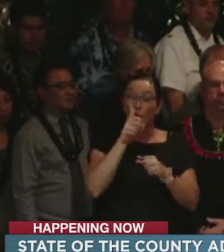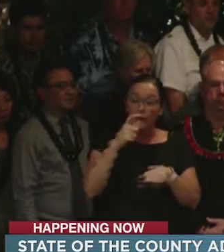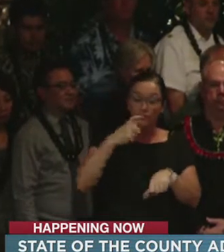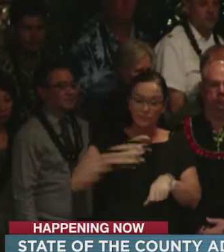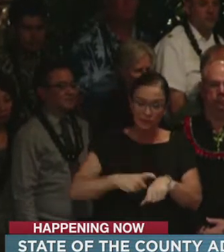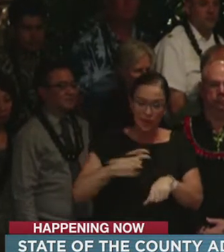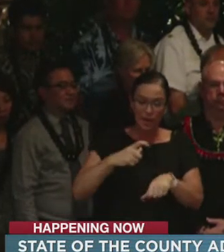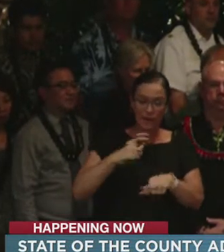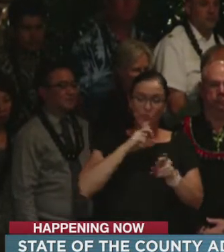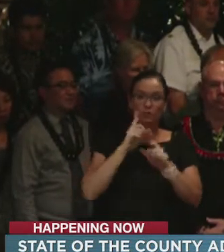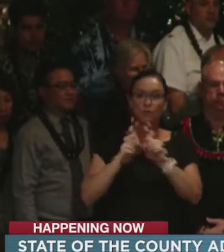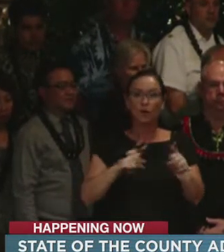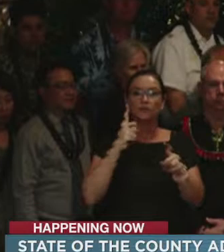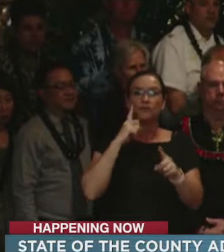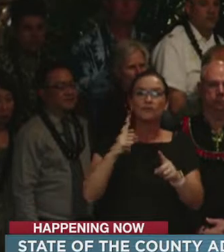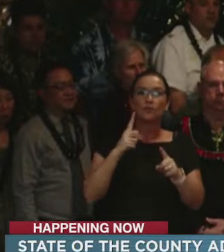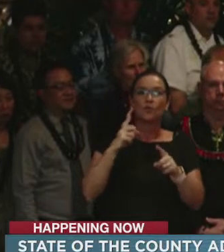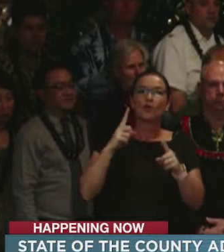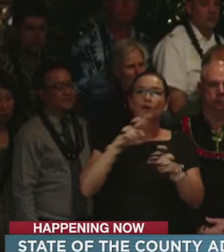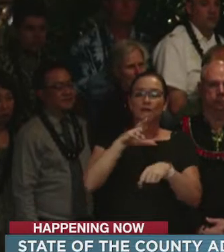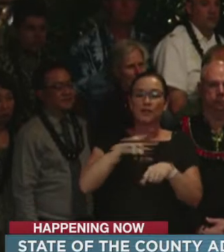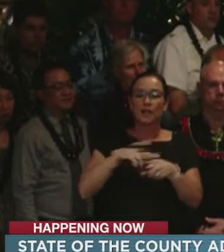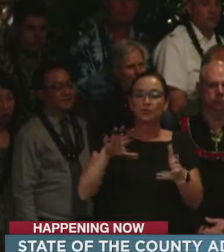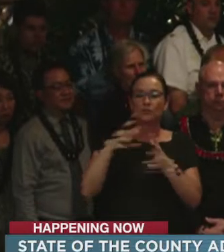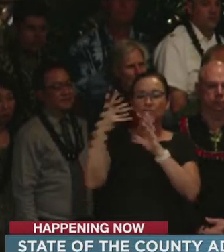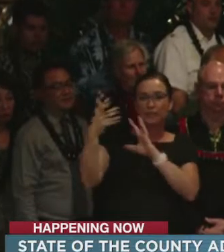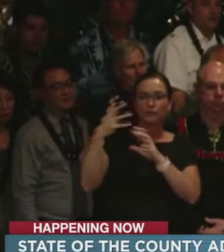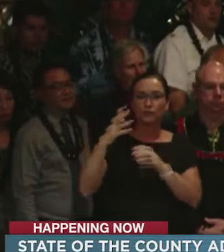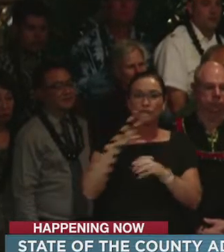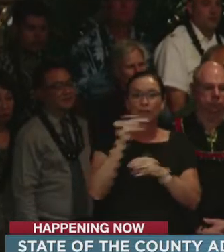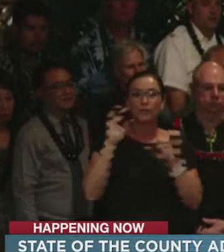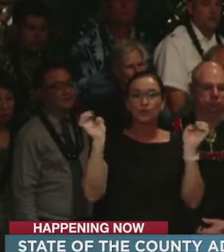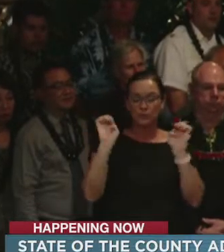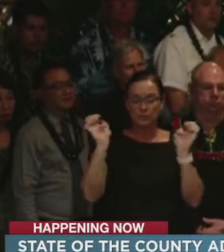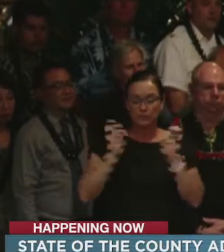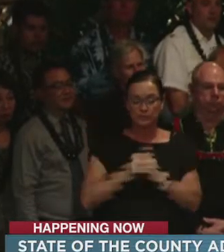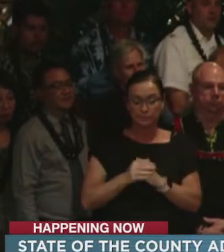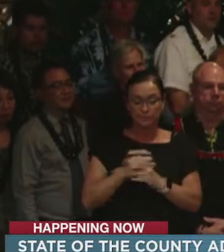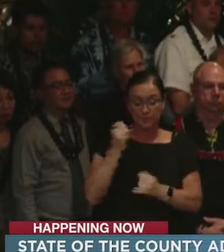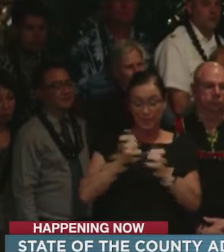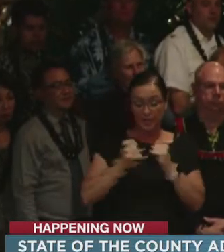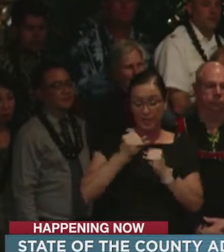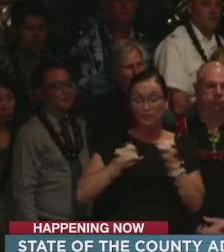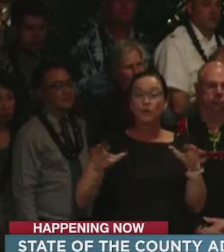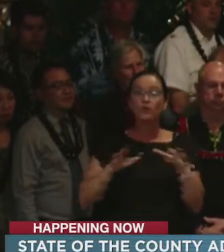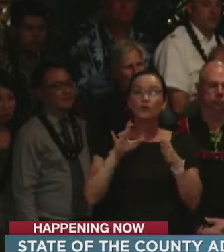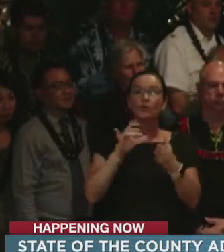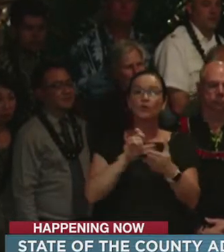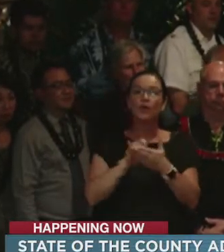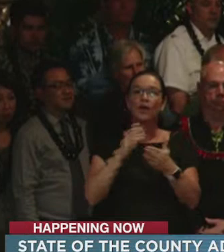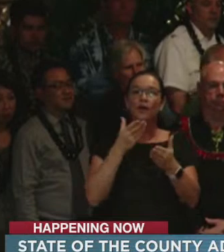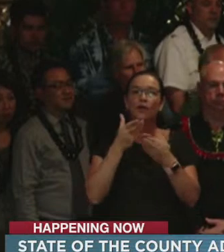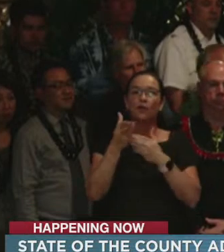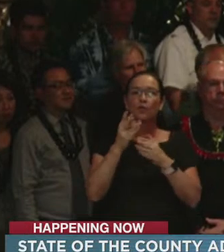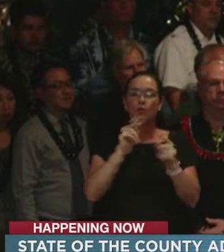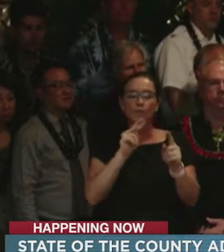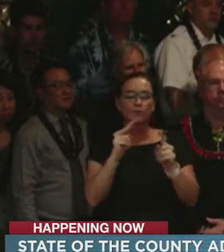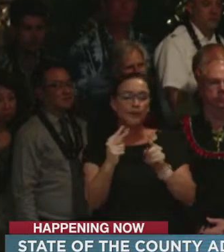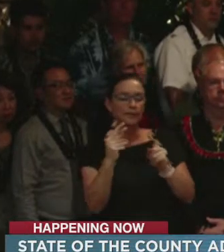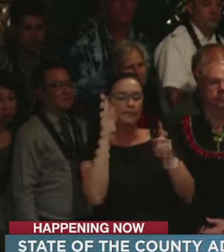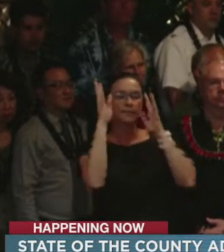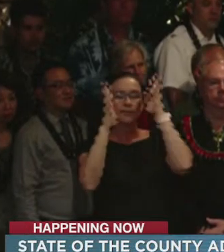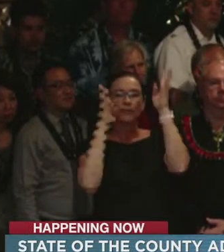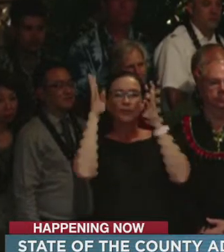natural disasters and emergencies. Lastly, we do it through the lens of innovation that aims to